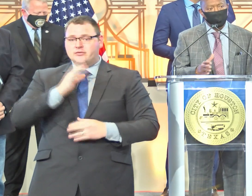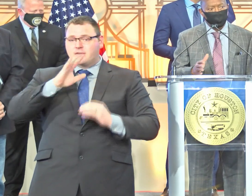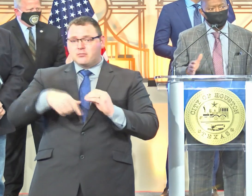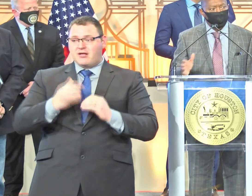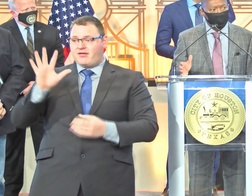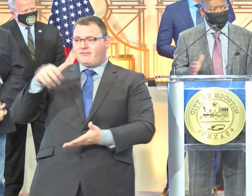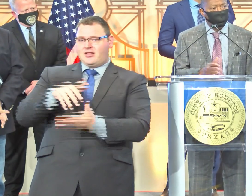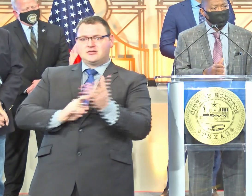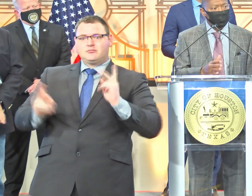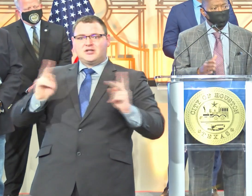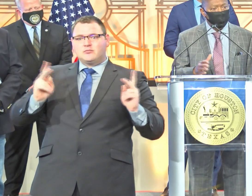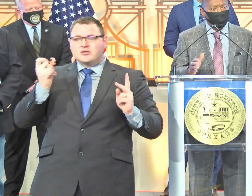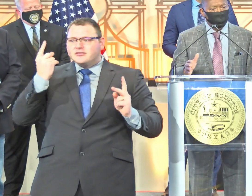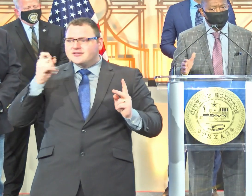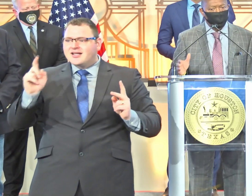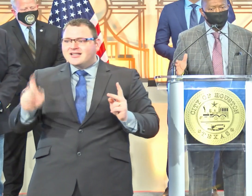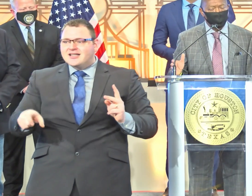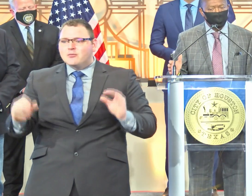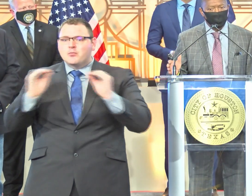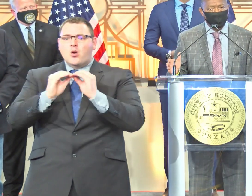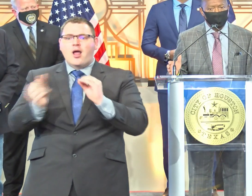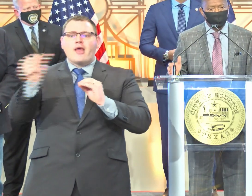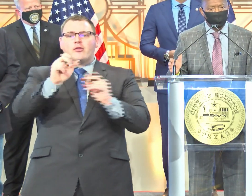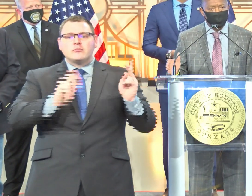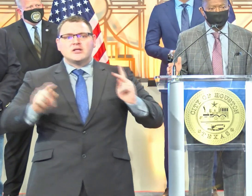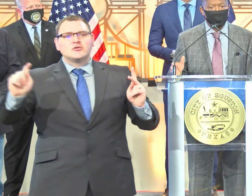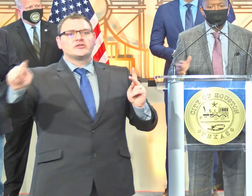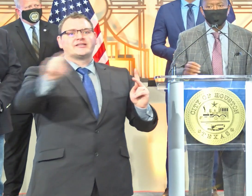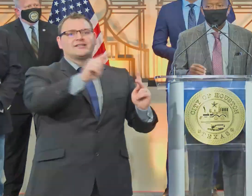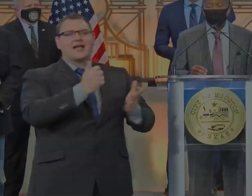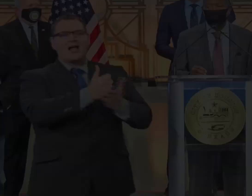only together can we make this happen. Thanks again very much for everybody's support, and especially the council members who